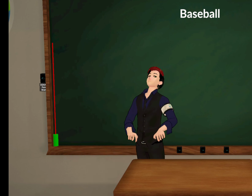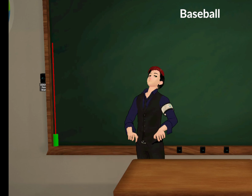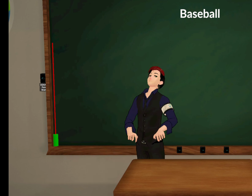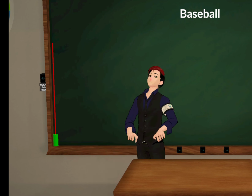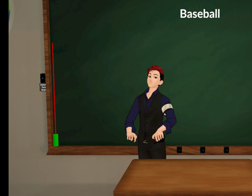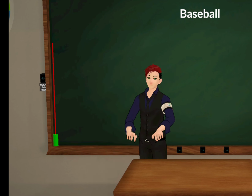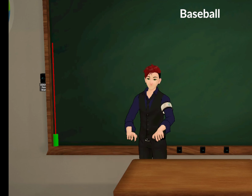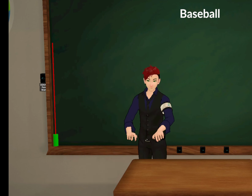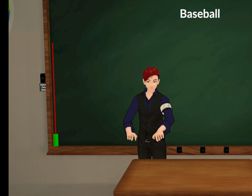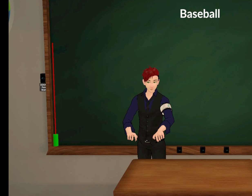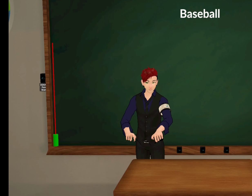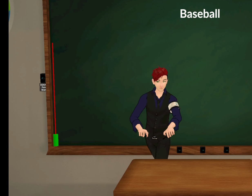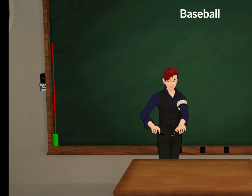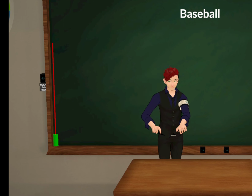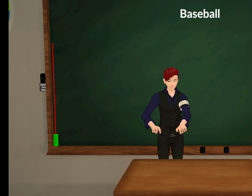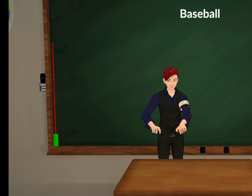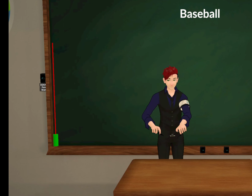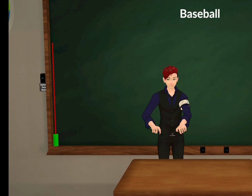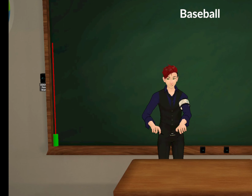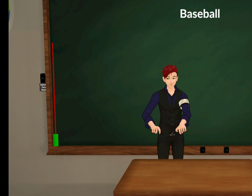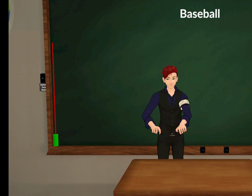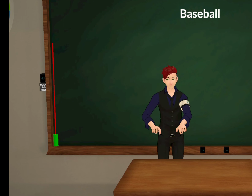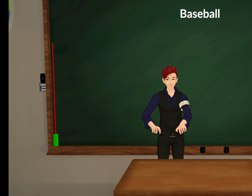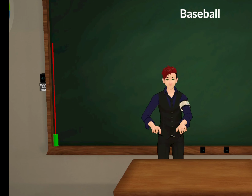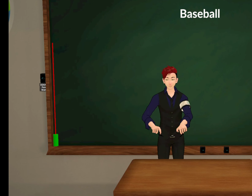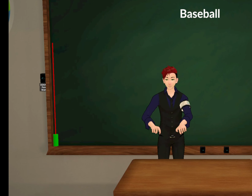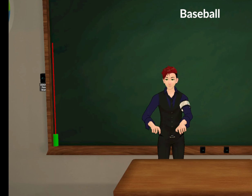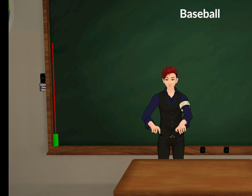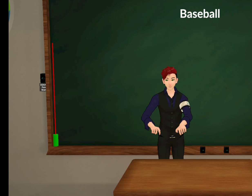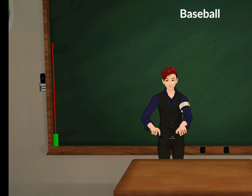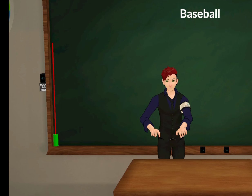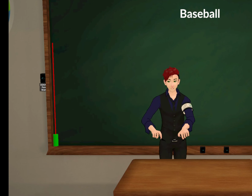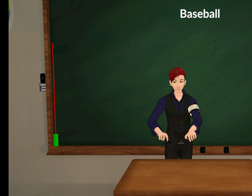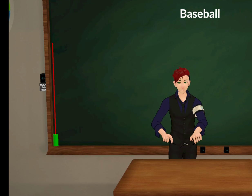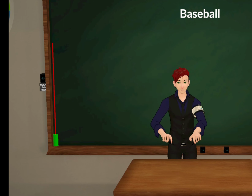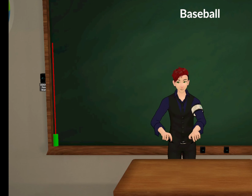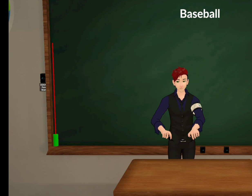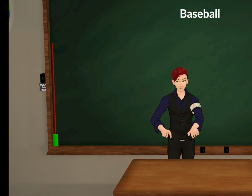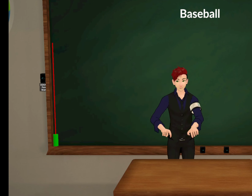Yes. There you go. All right, Okay. you have a partner. Let them resize themselves.